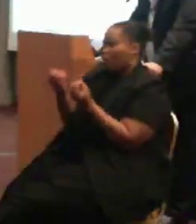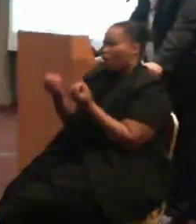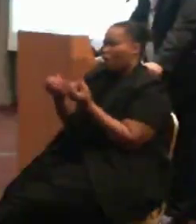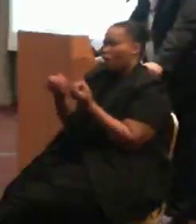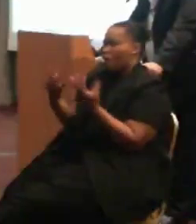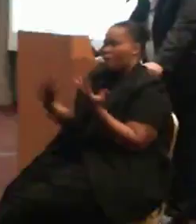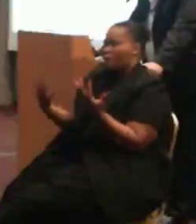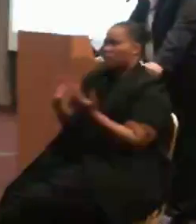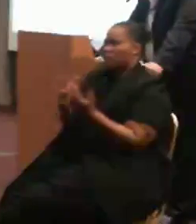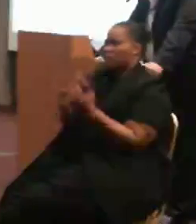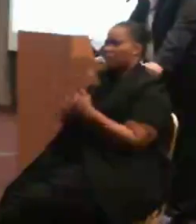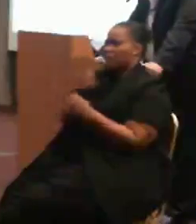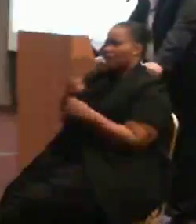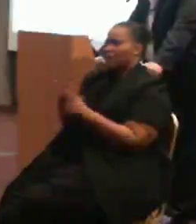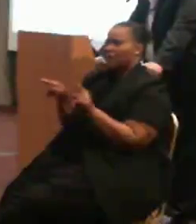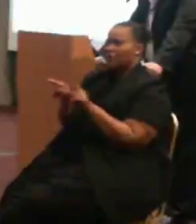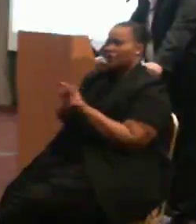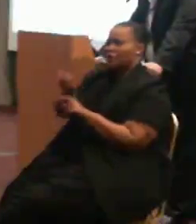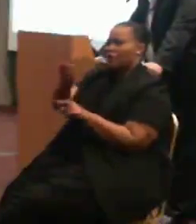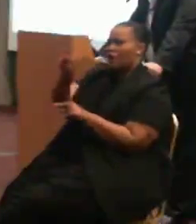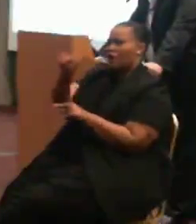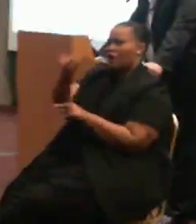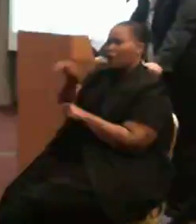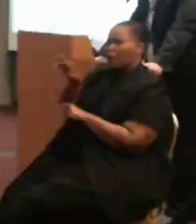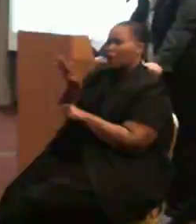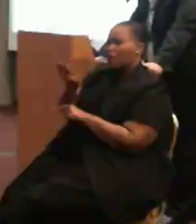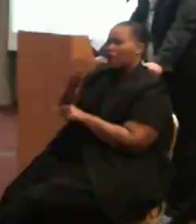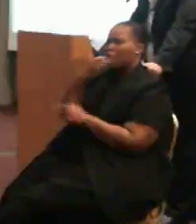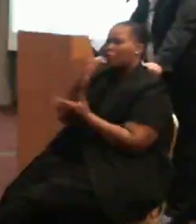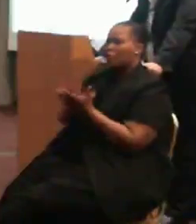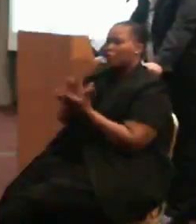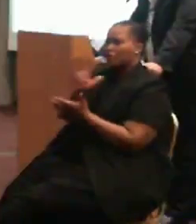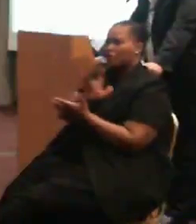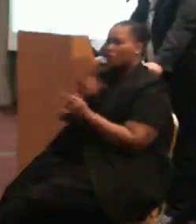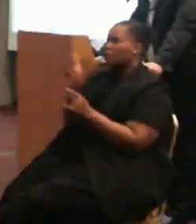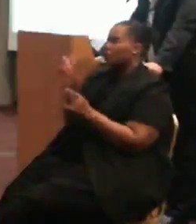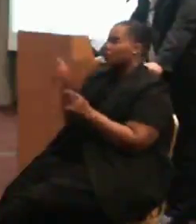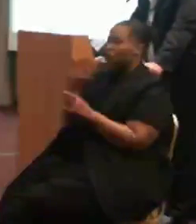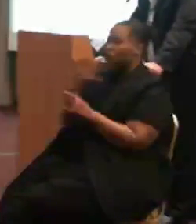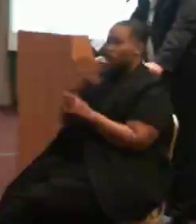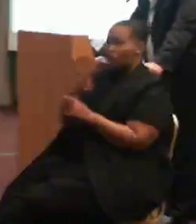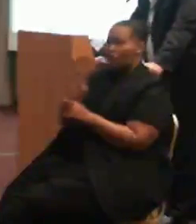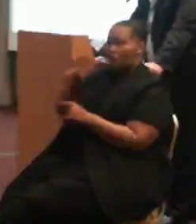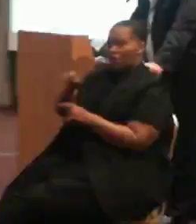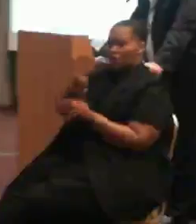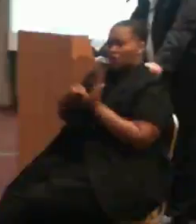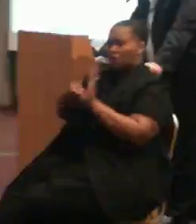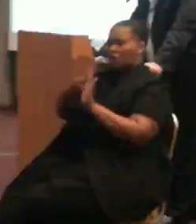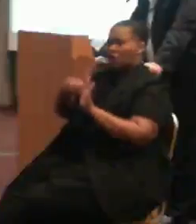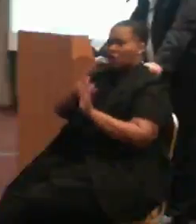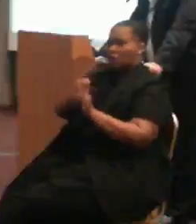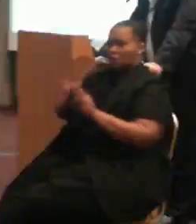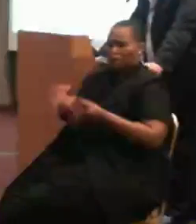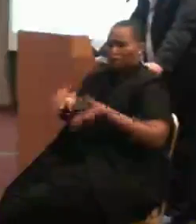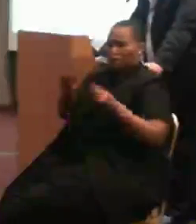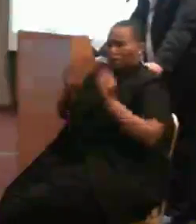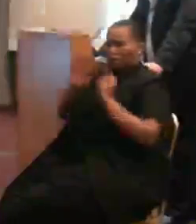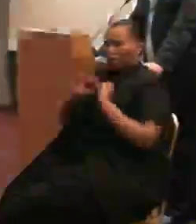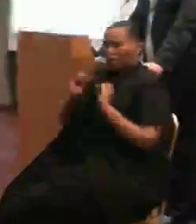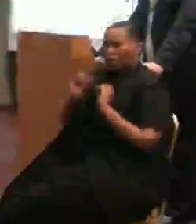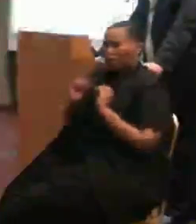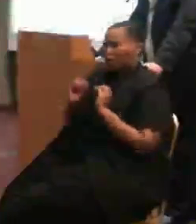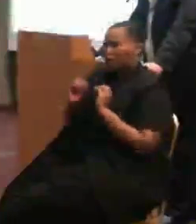other things, as well as the RAB that we were promised we would see and that we instructed Eskom to make available to us. That has not been made available to